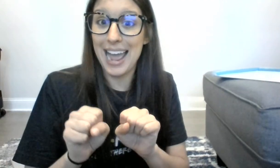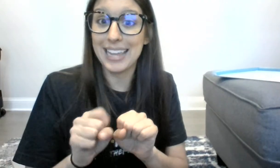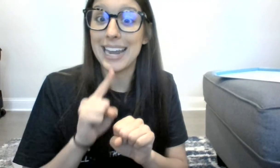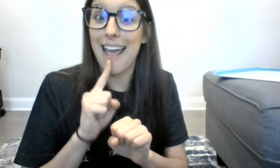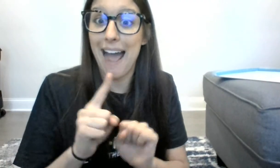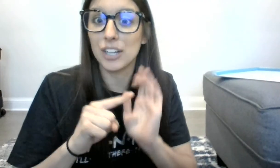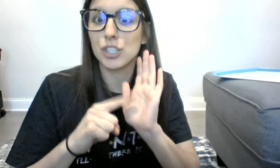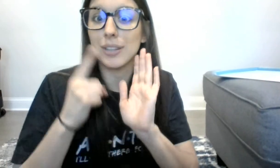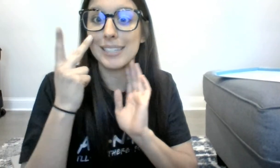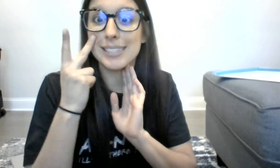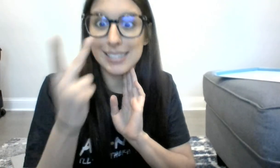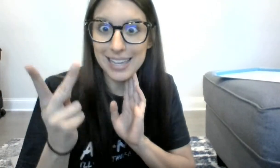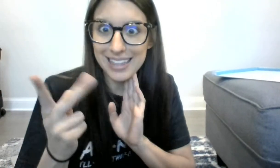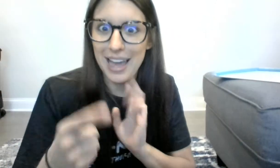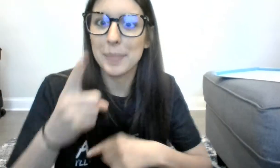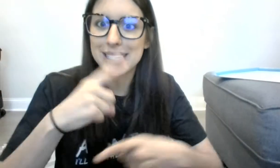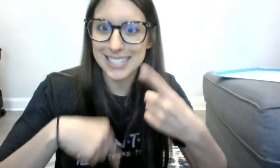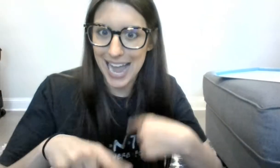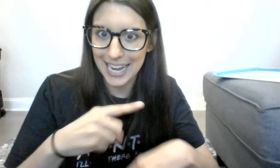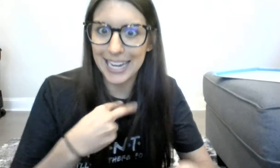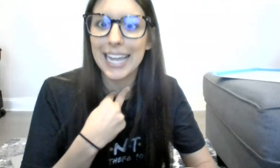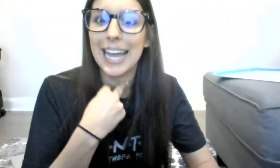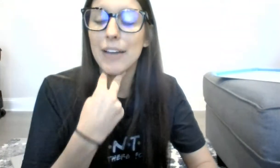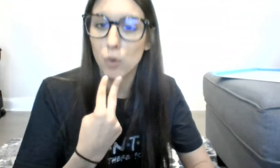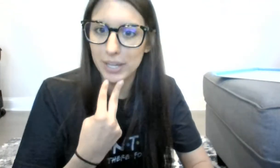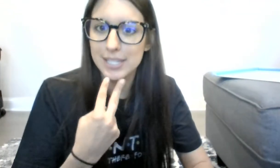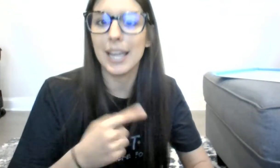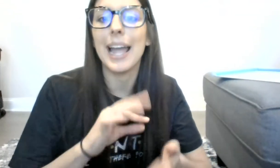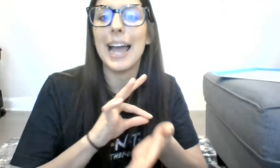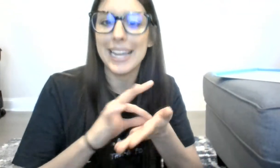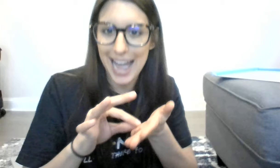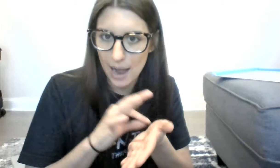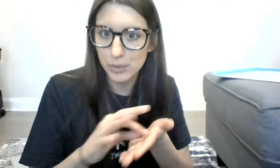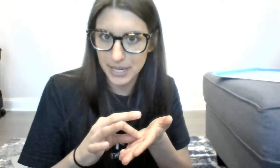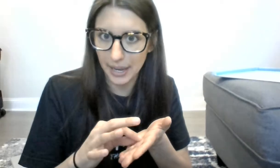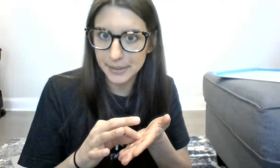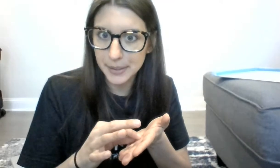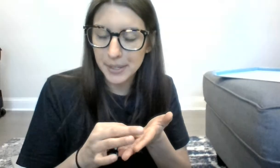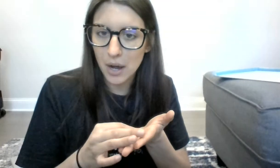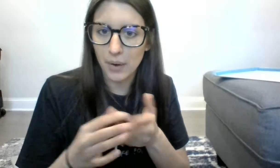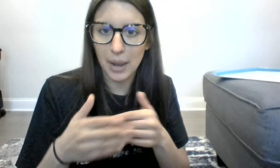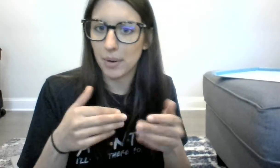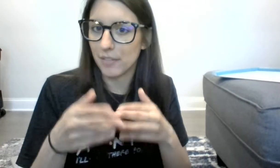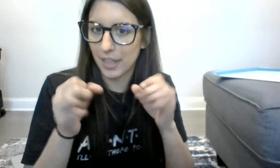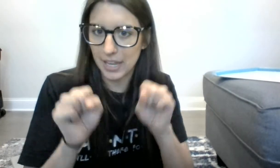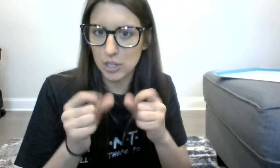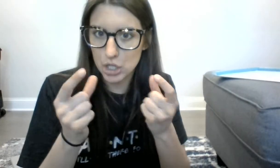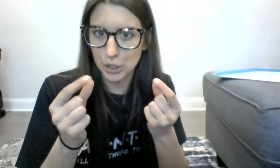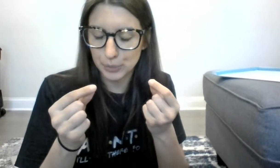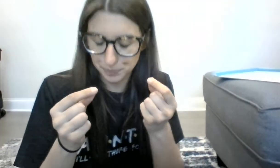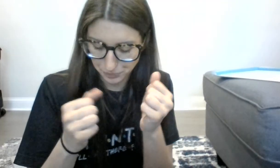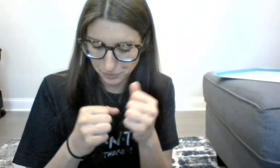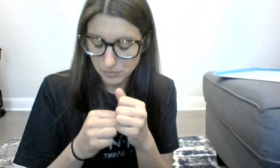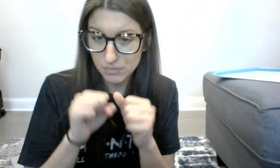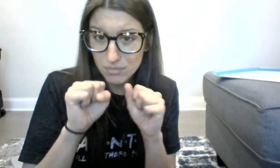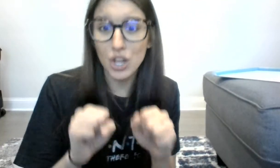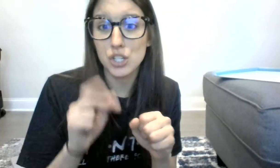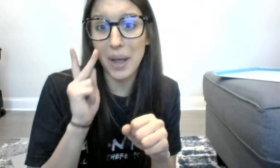can actually see them signing, voicing, and counting. Okay, whatever they can do, so I can see